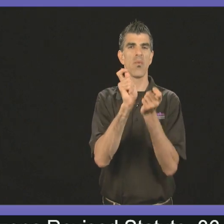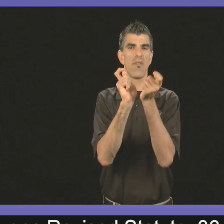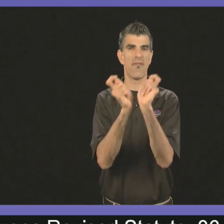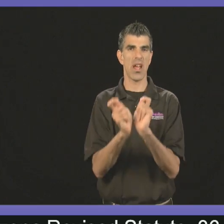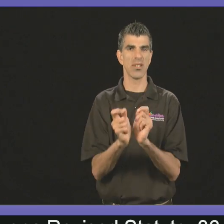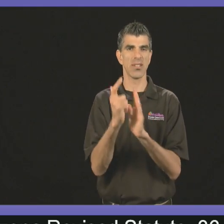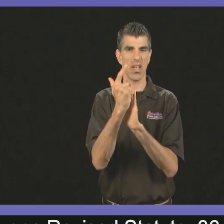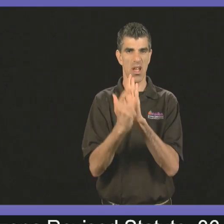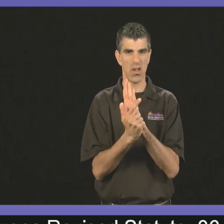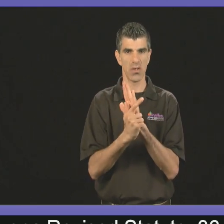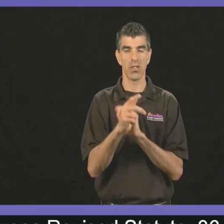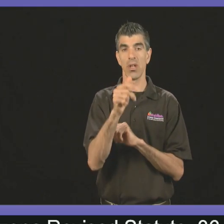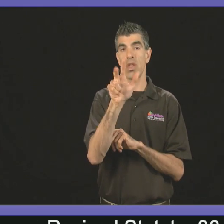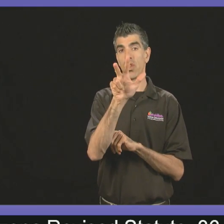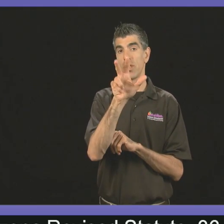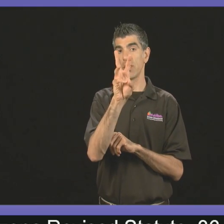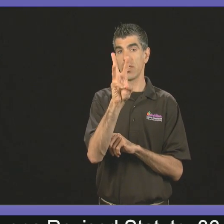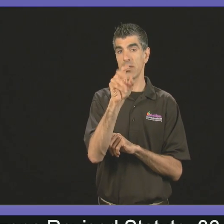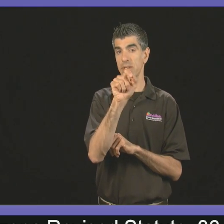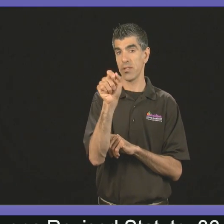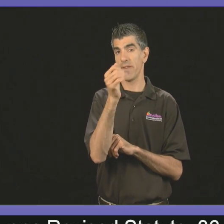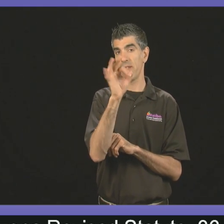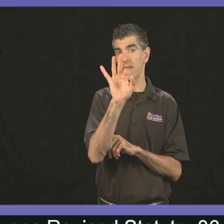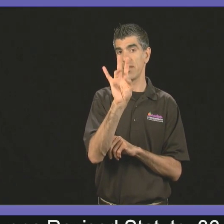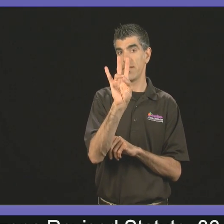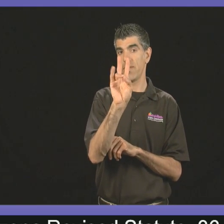ARS, or Arizona Revised Statute